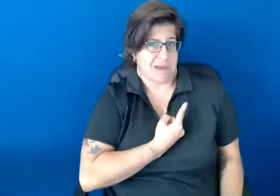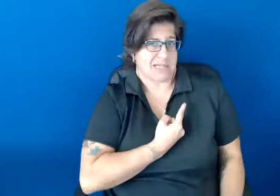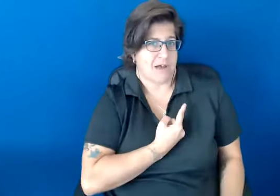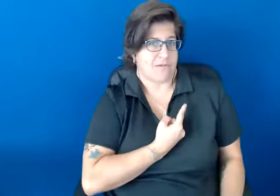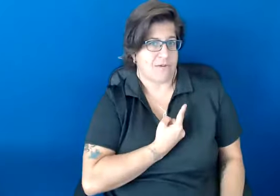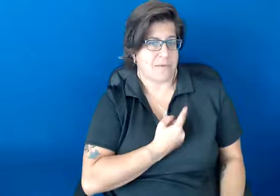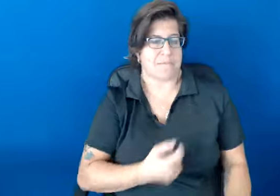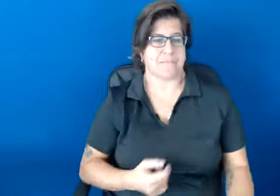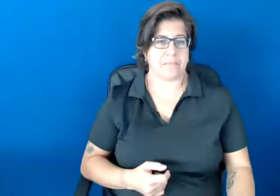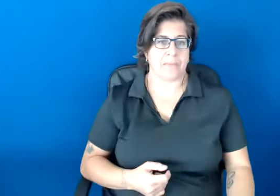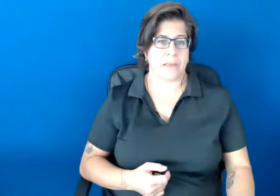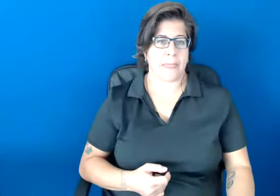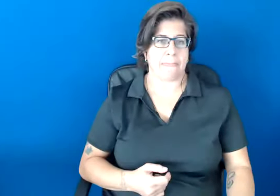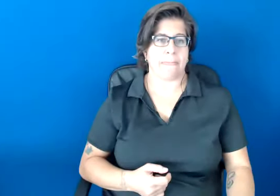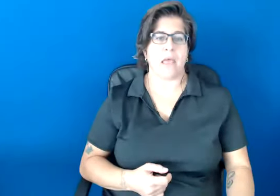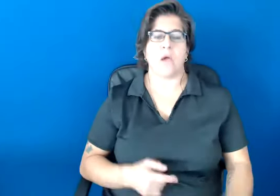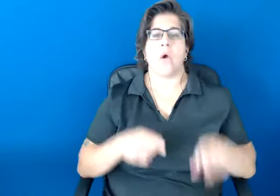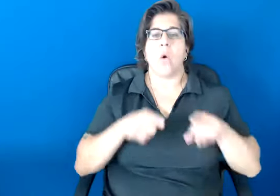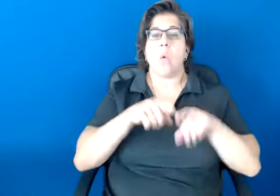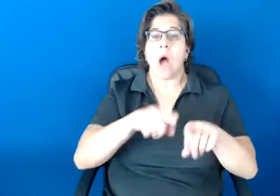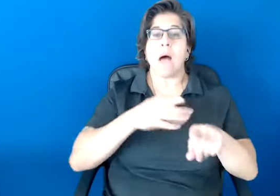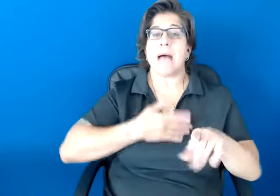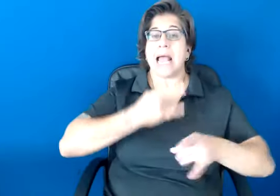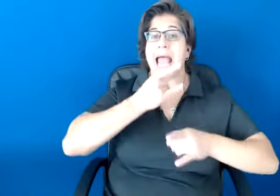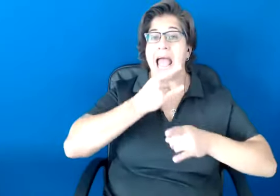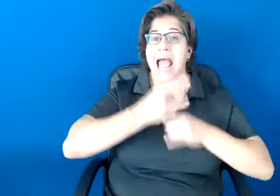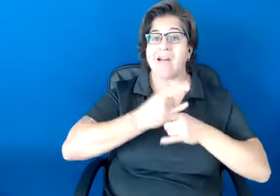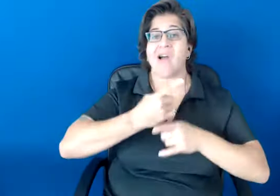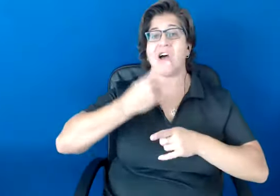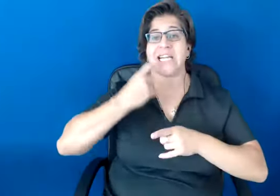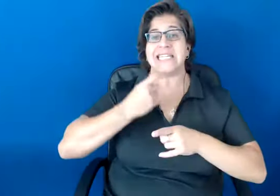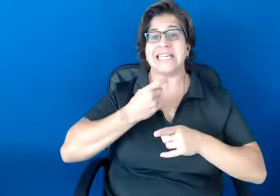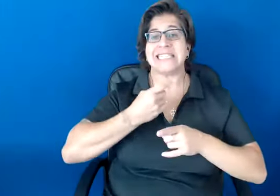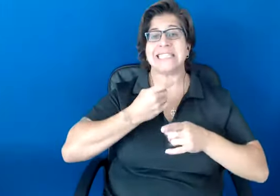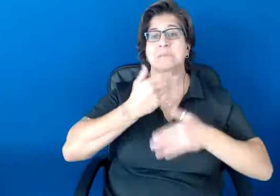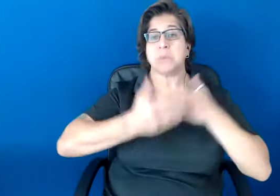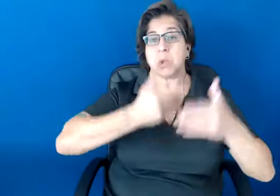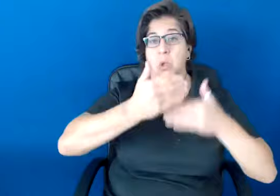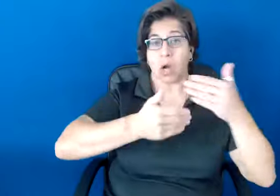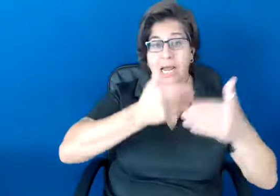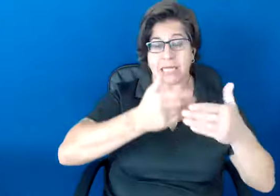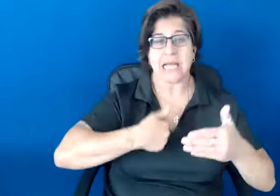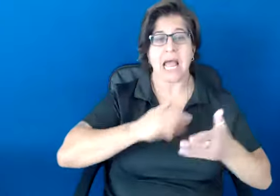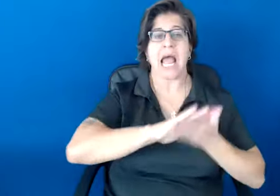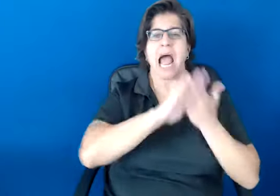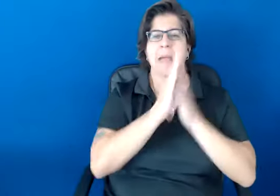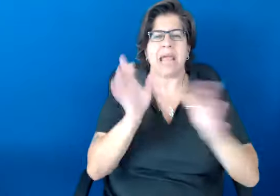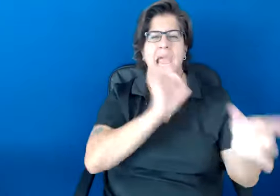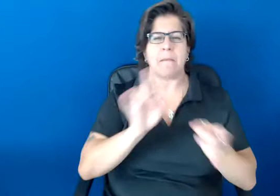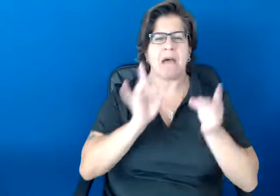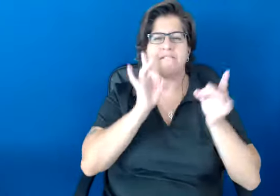As my alcoholism progressed, I became very violent